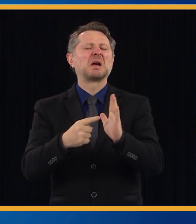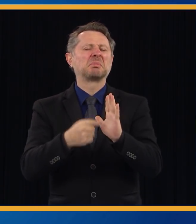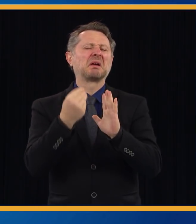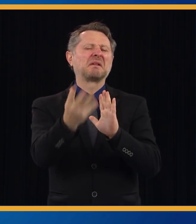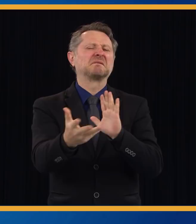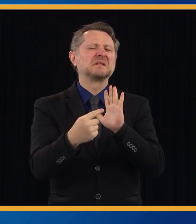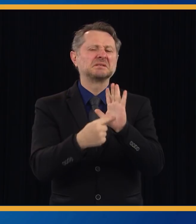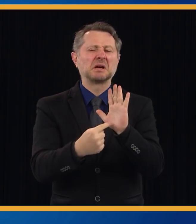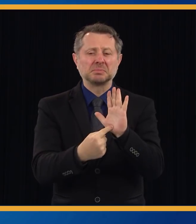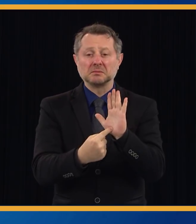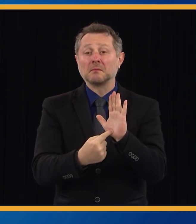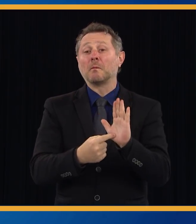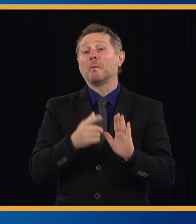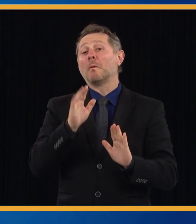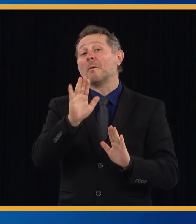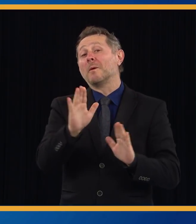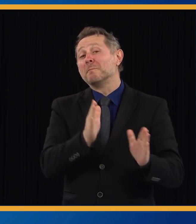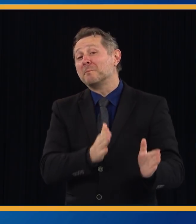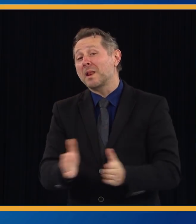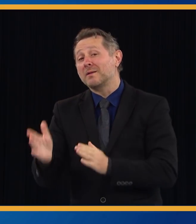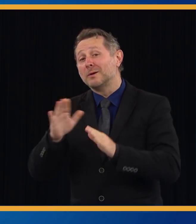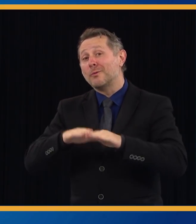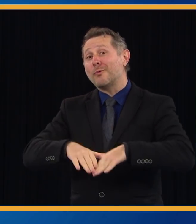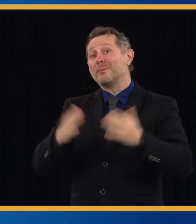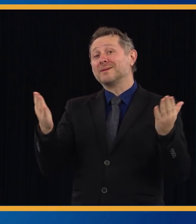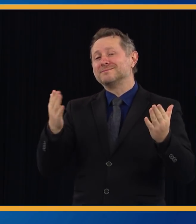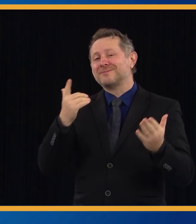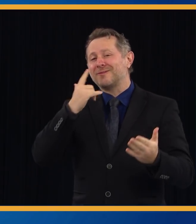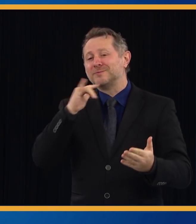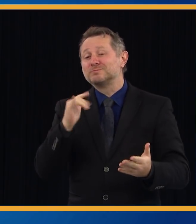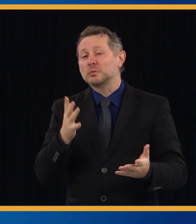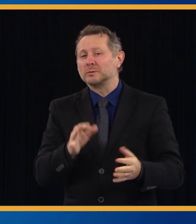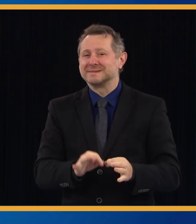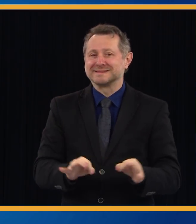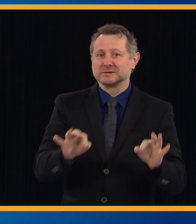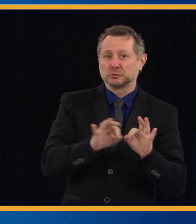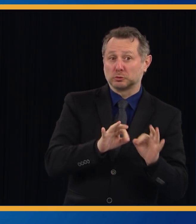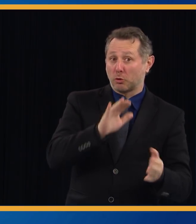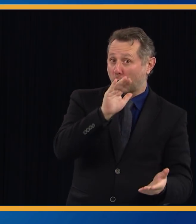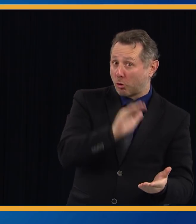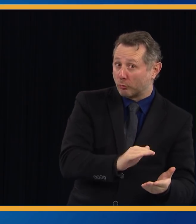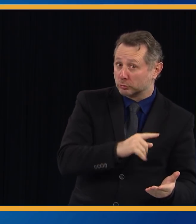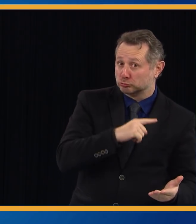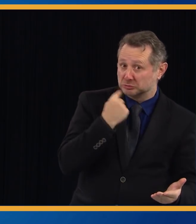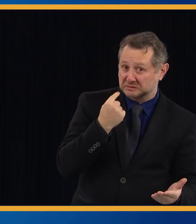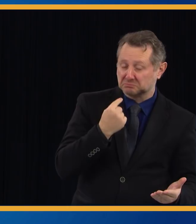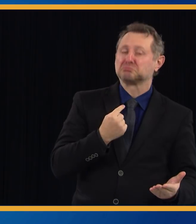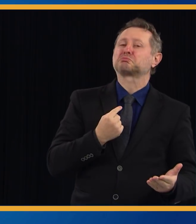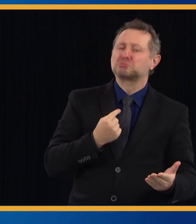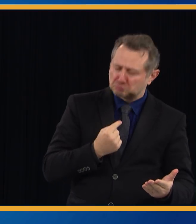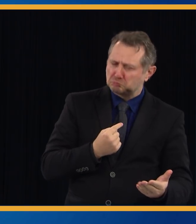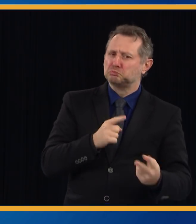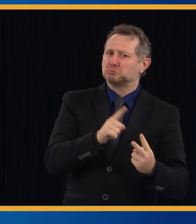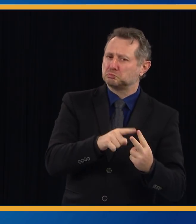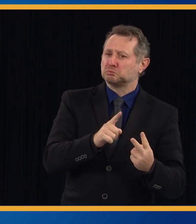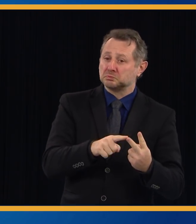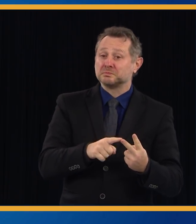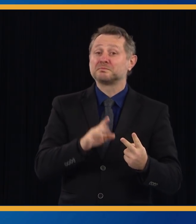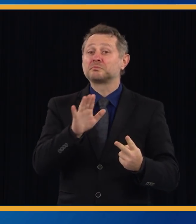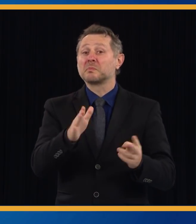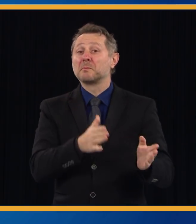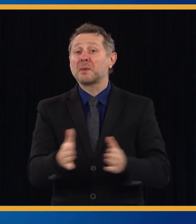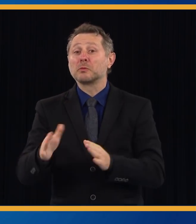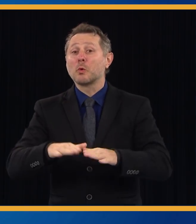new circumstances, more essential, lower risk. The way a business opens will determine the